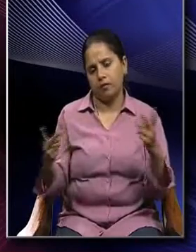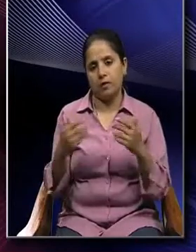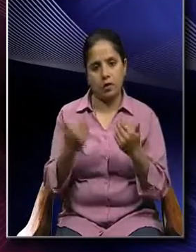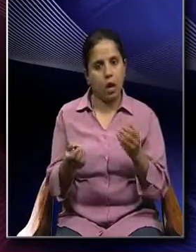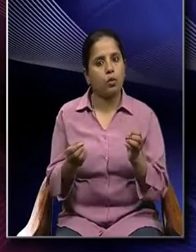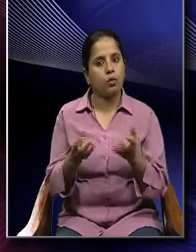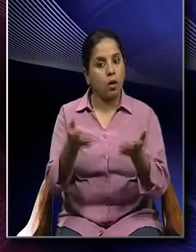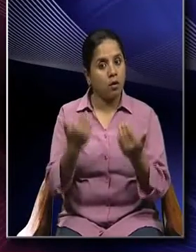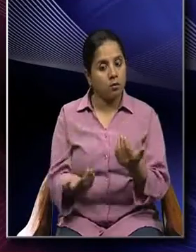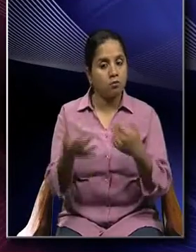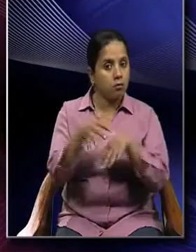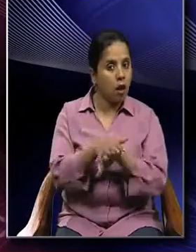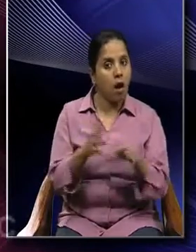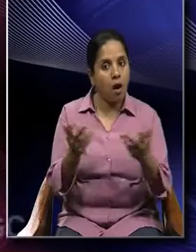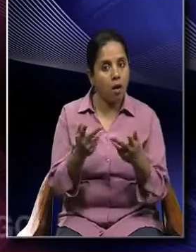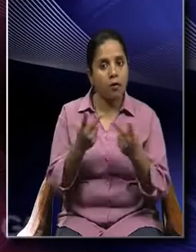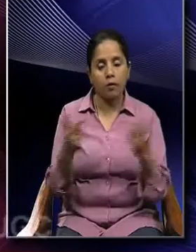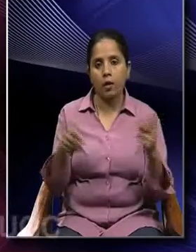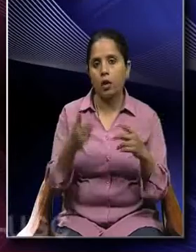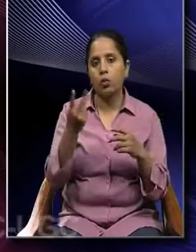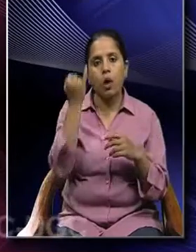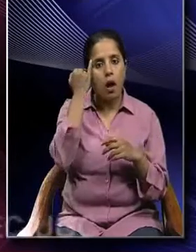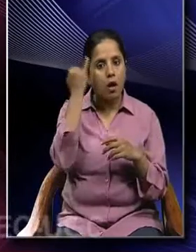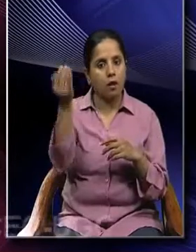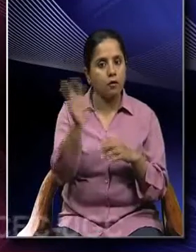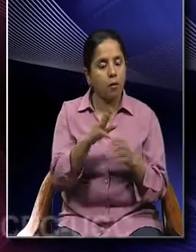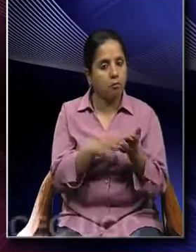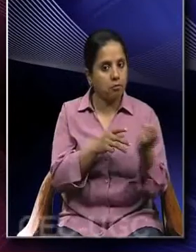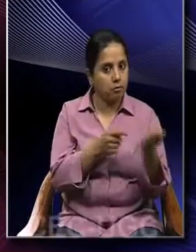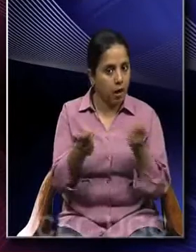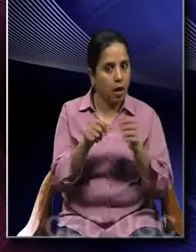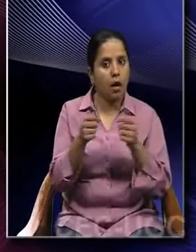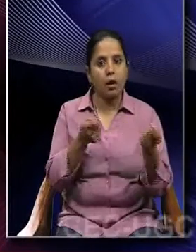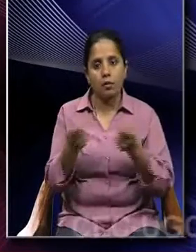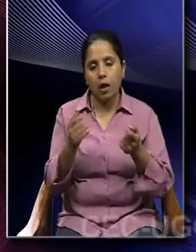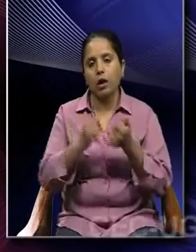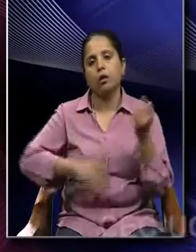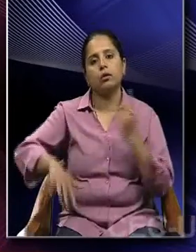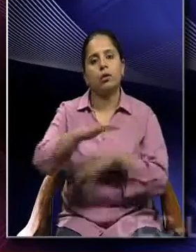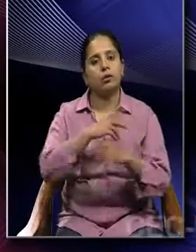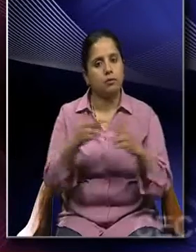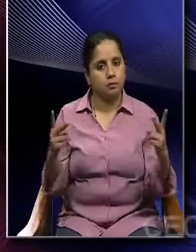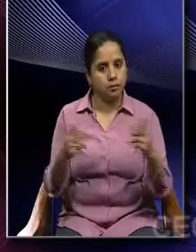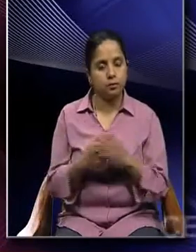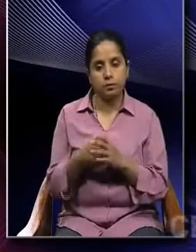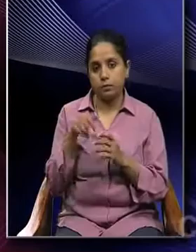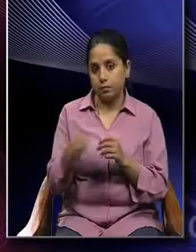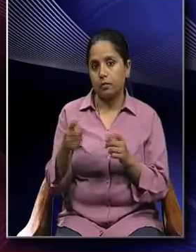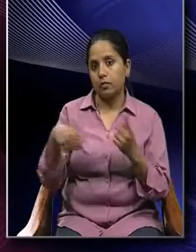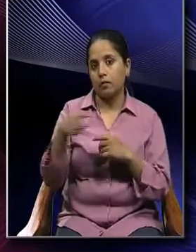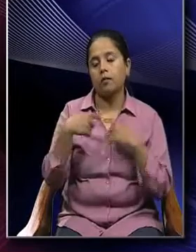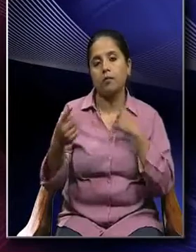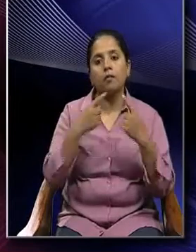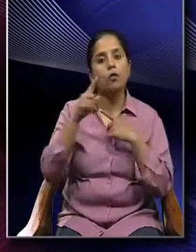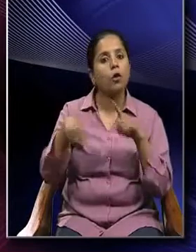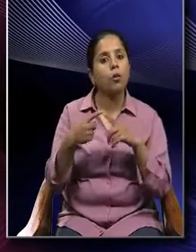start with the implications of these two ideas for management, administration and society. So here we will be talking